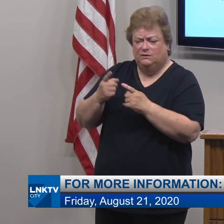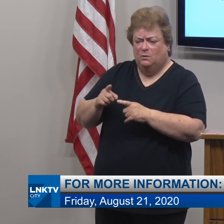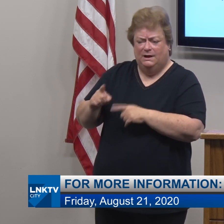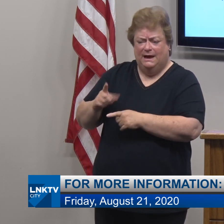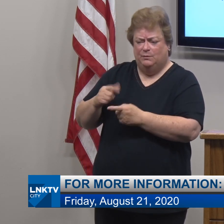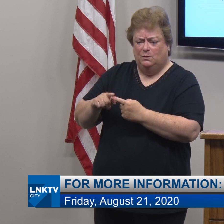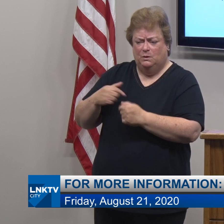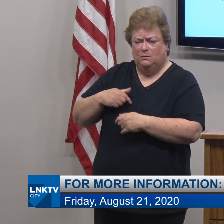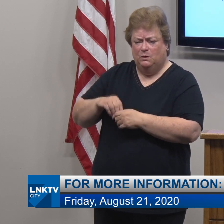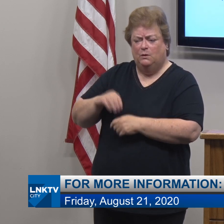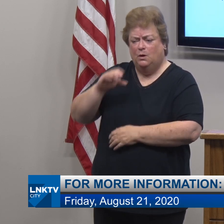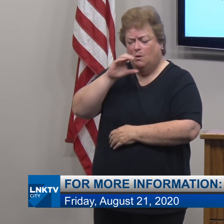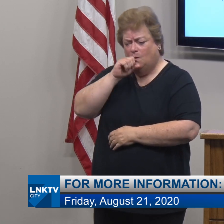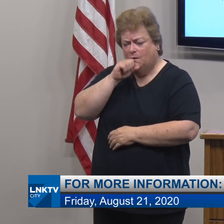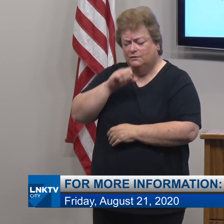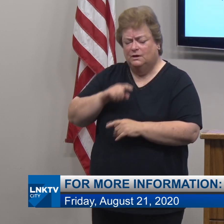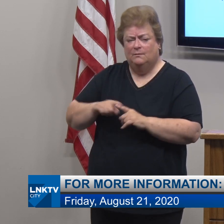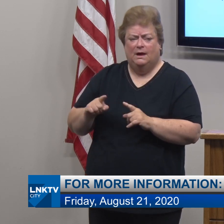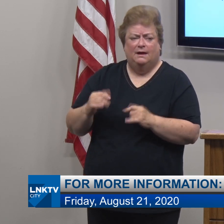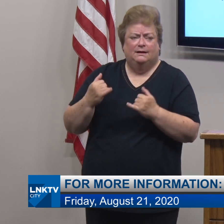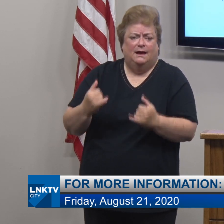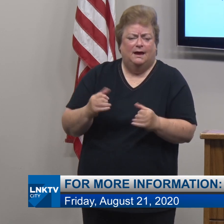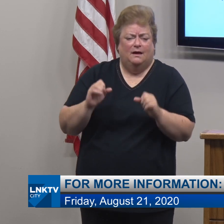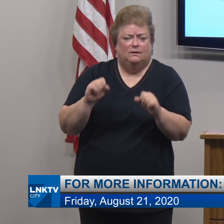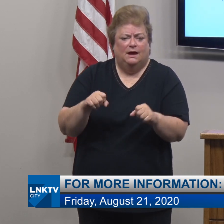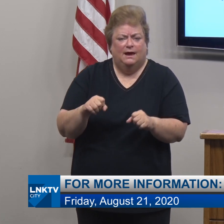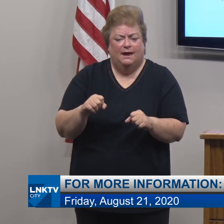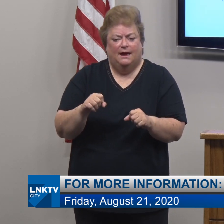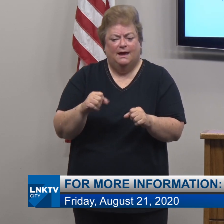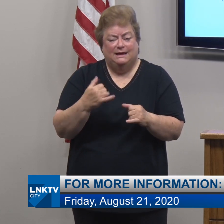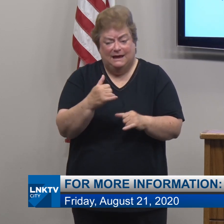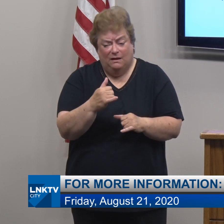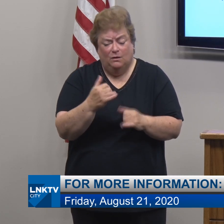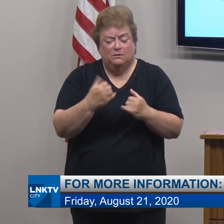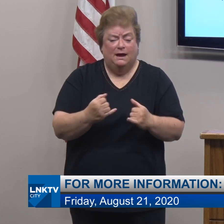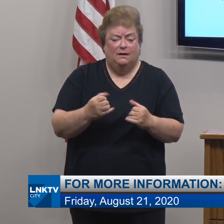bit more activity is there.